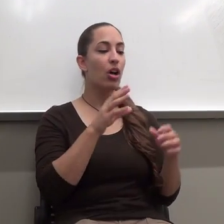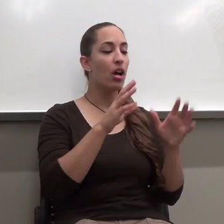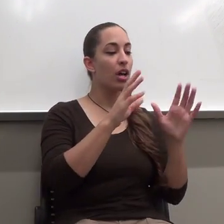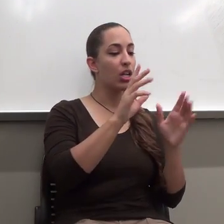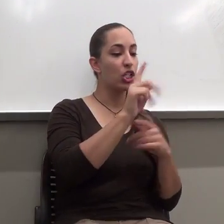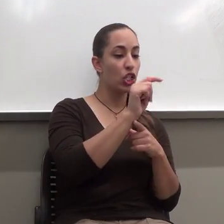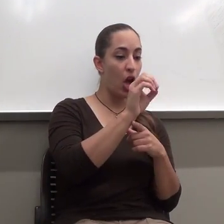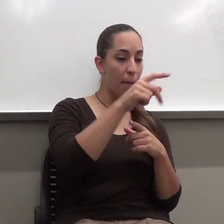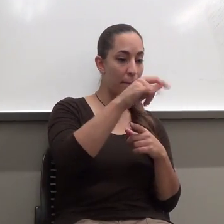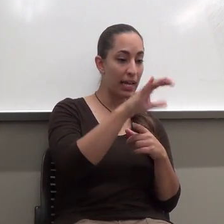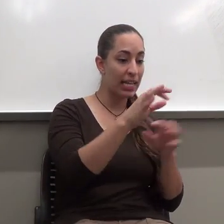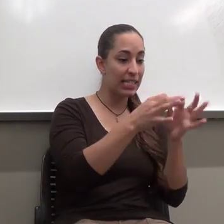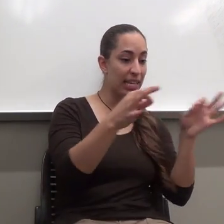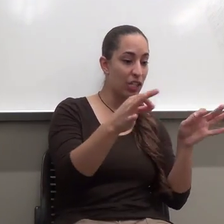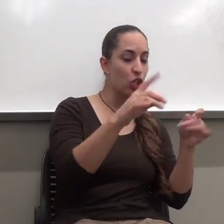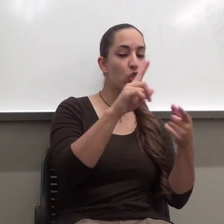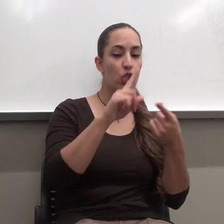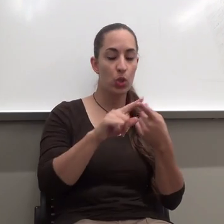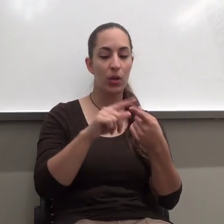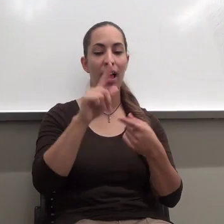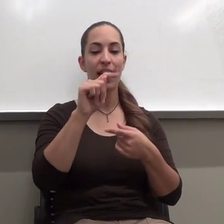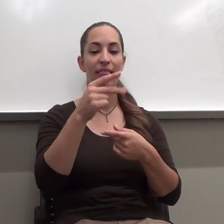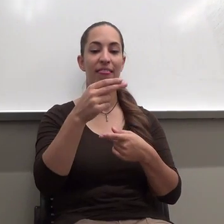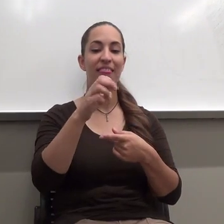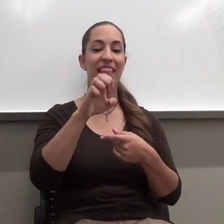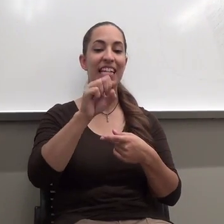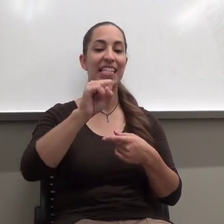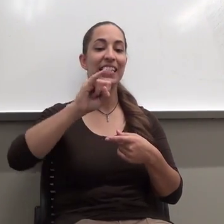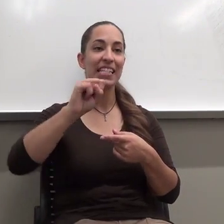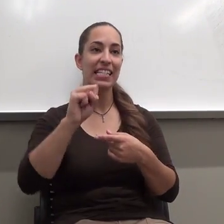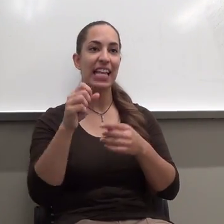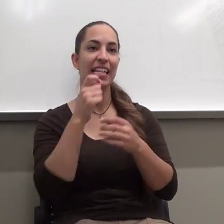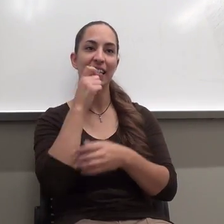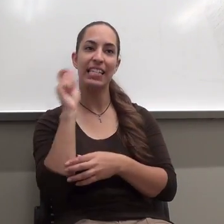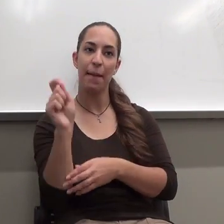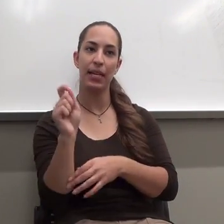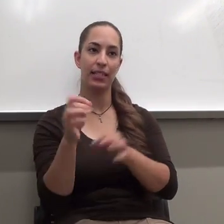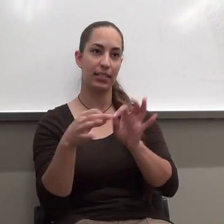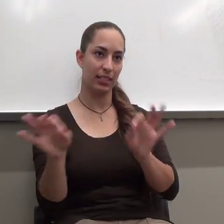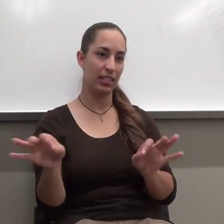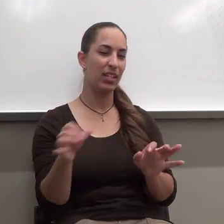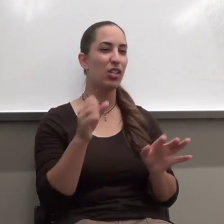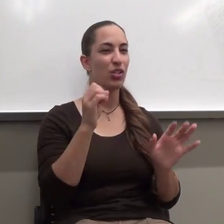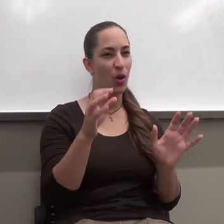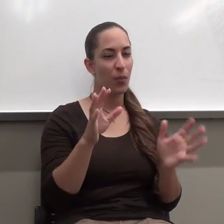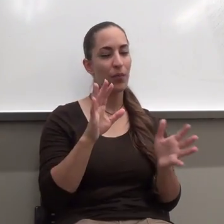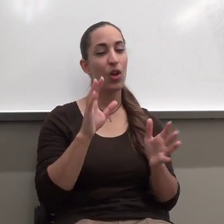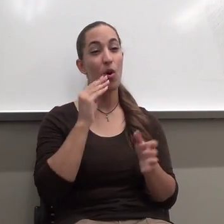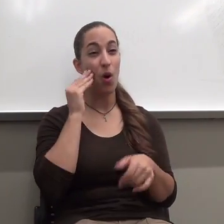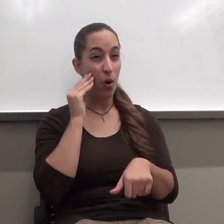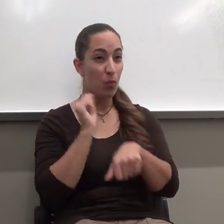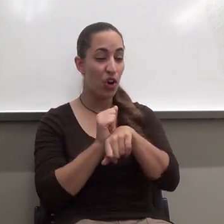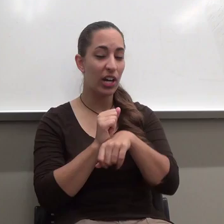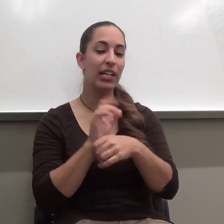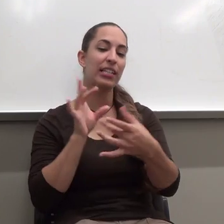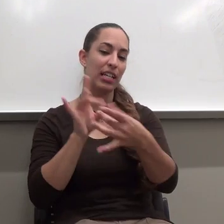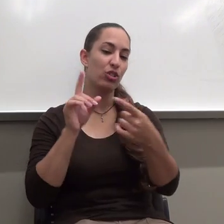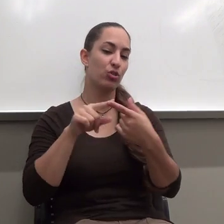statement. So your homework has to do with thesis statements. What I have done is,